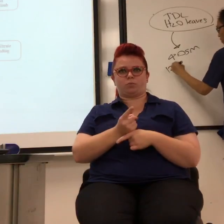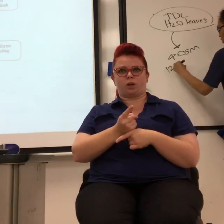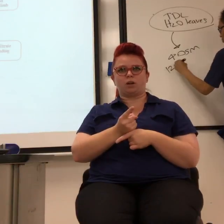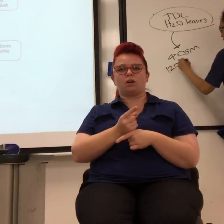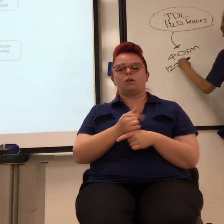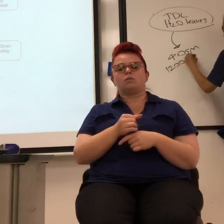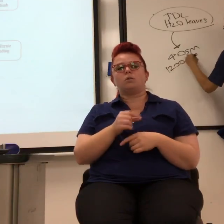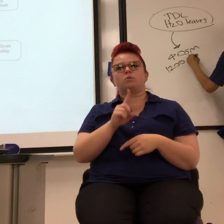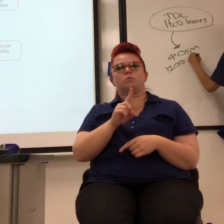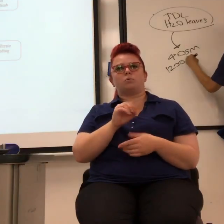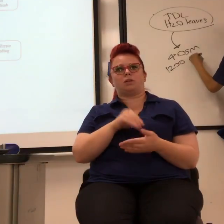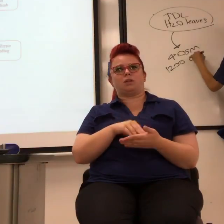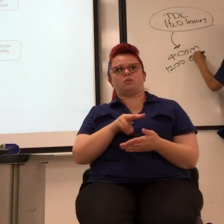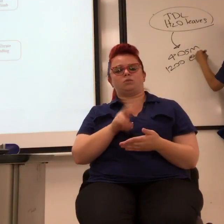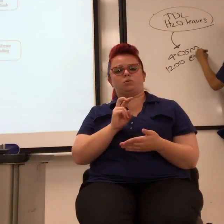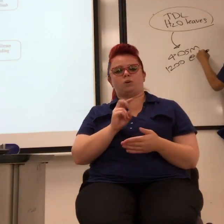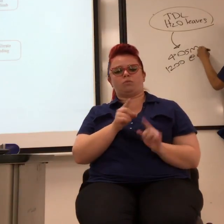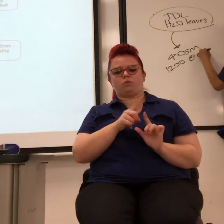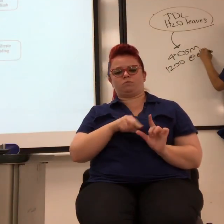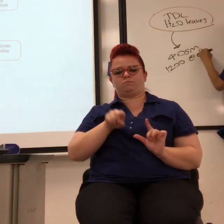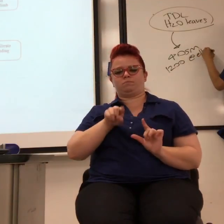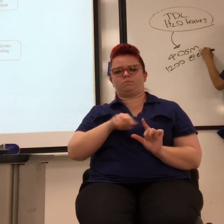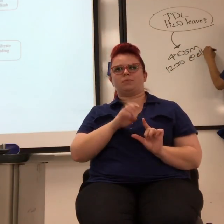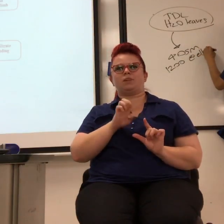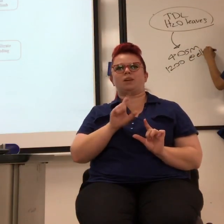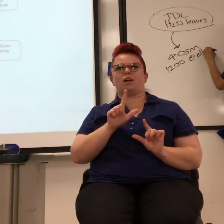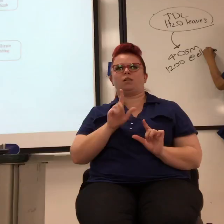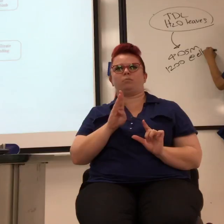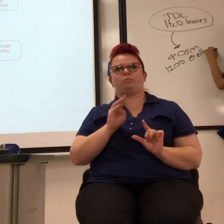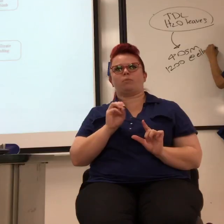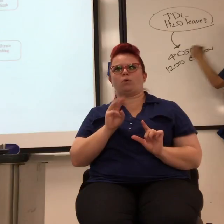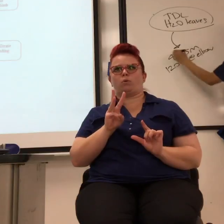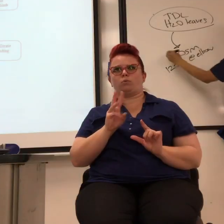It's 1200 at the elbow.